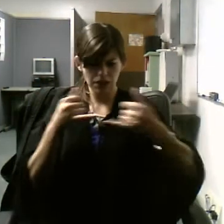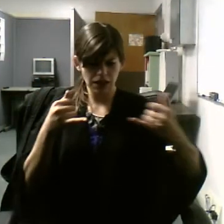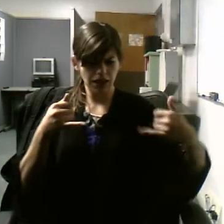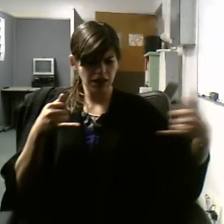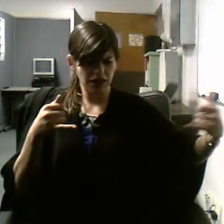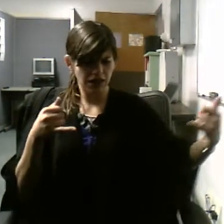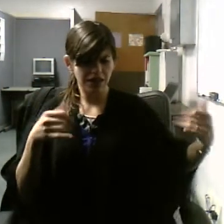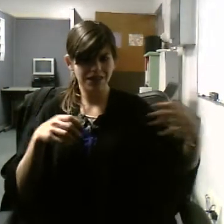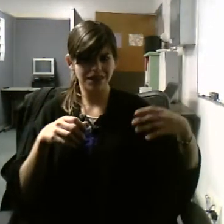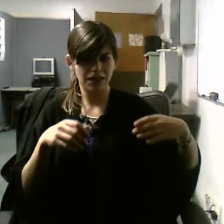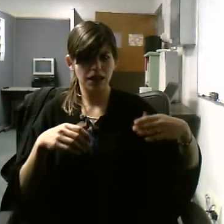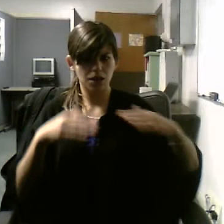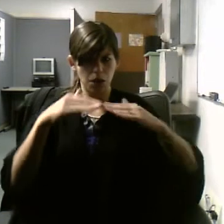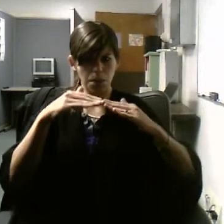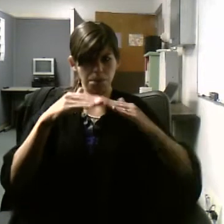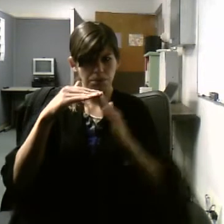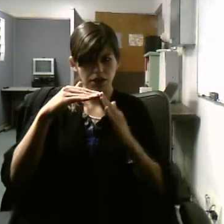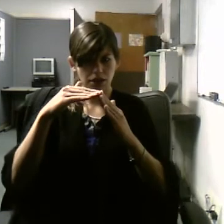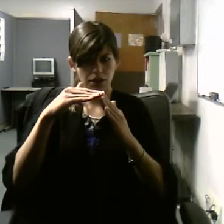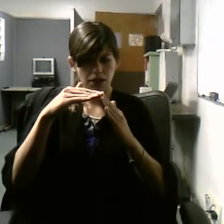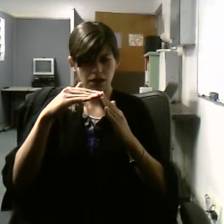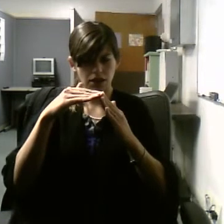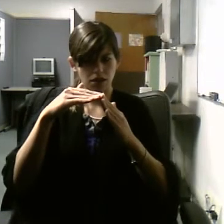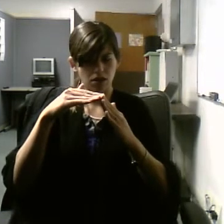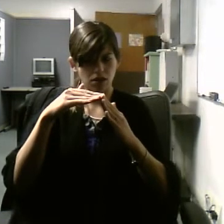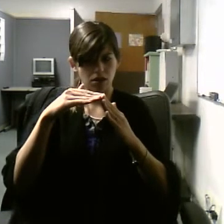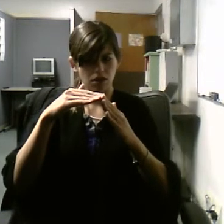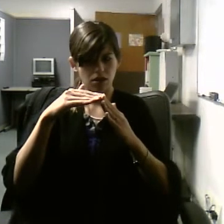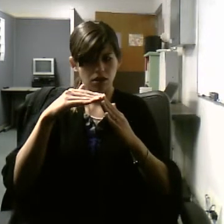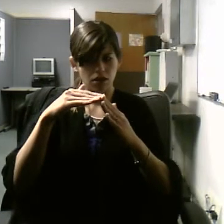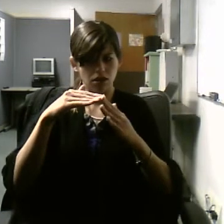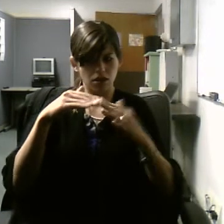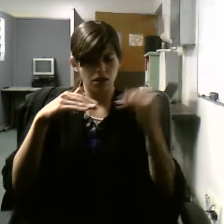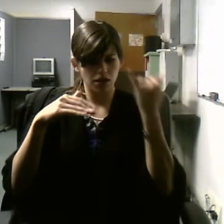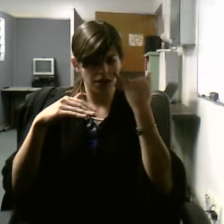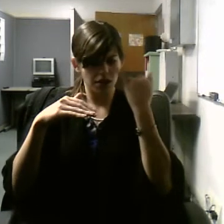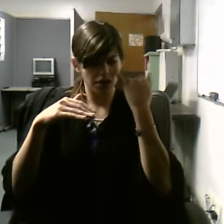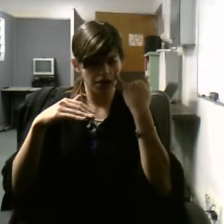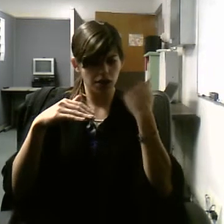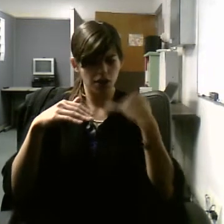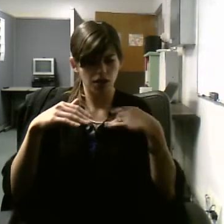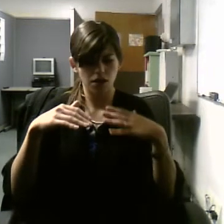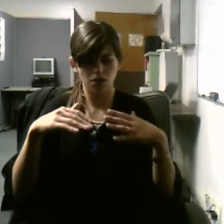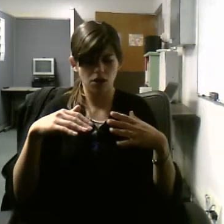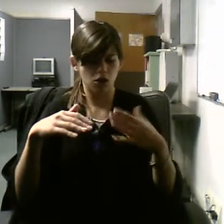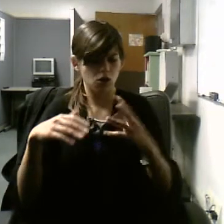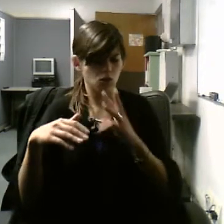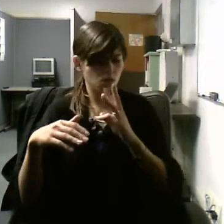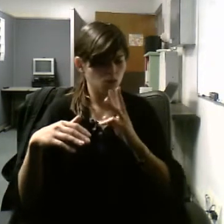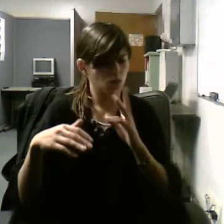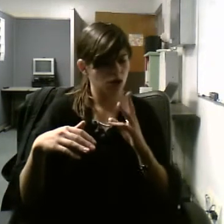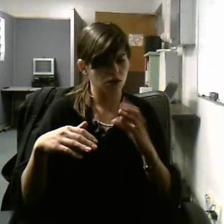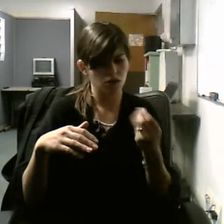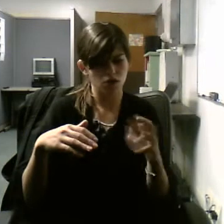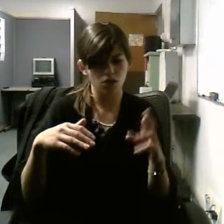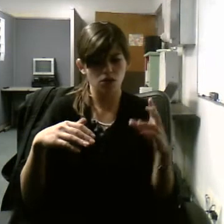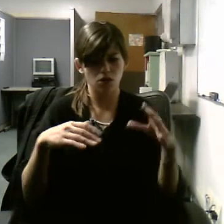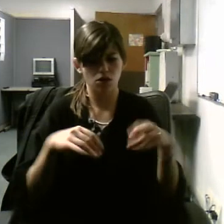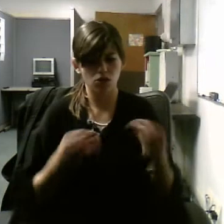different substance. So based on the fact that these seismic waves bend and start to behave differently at different points,